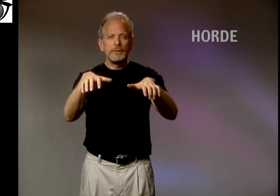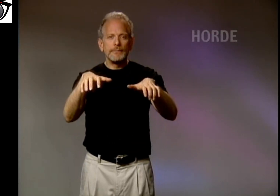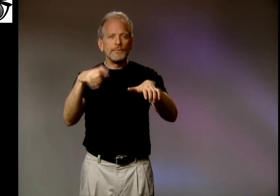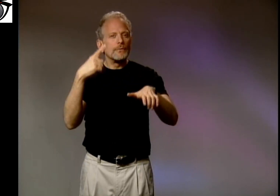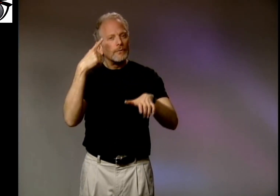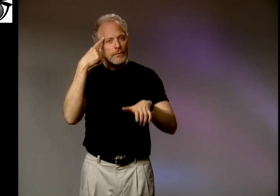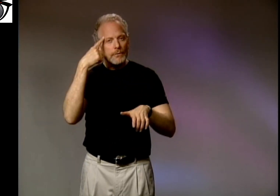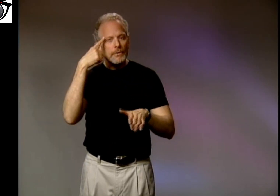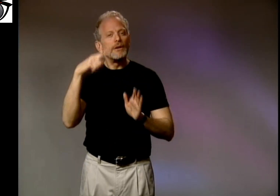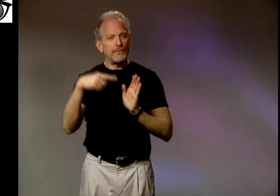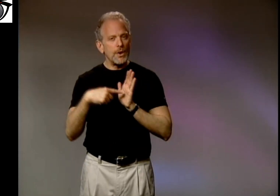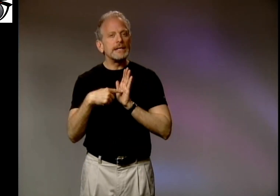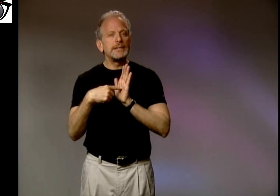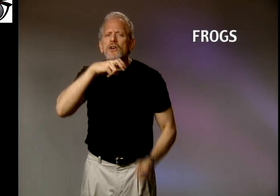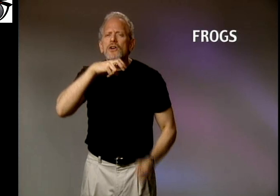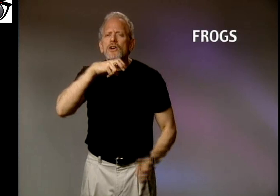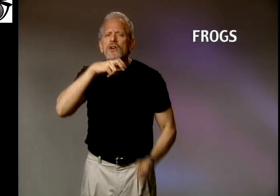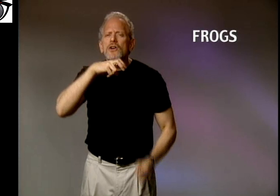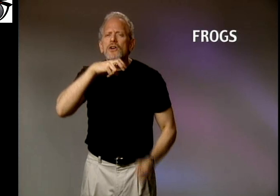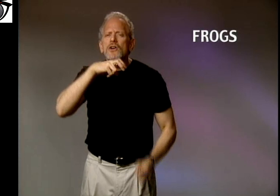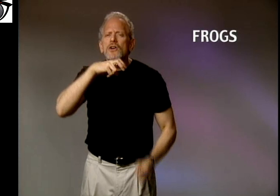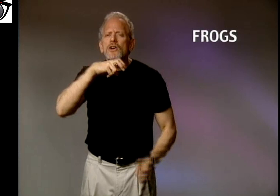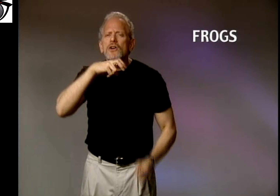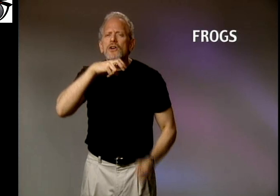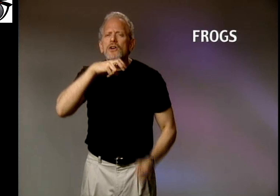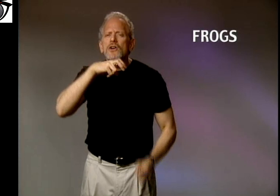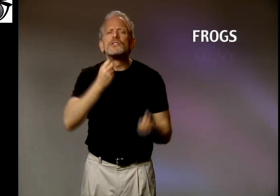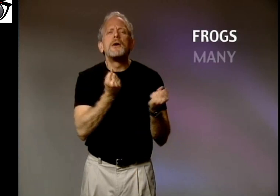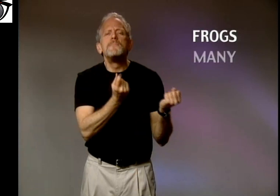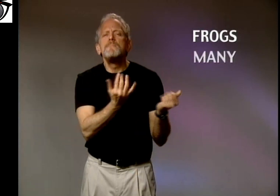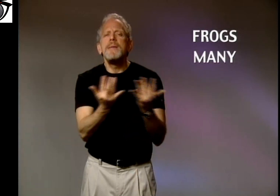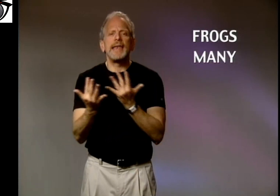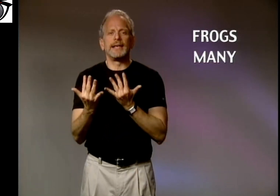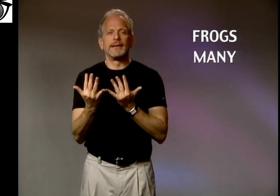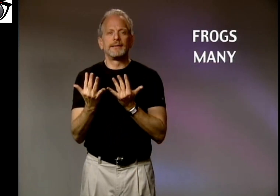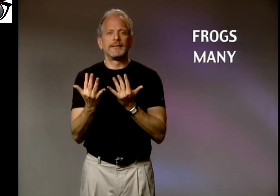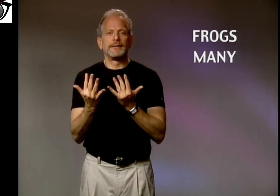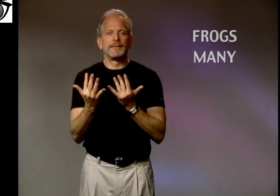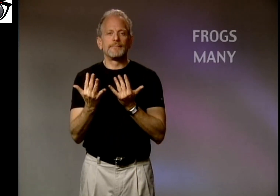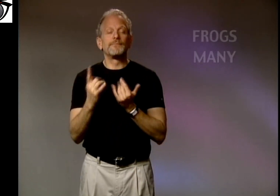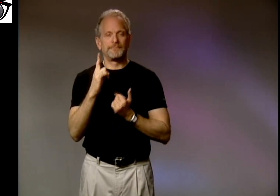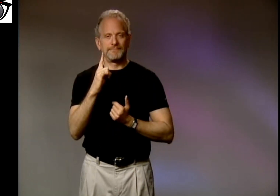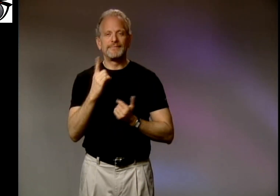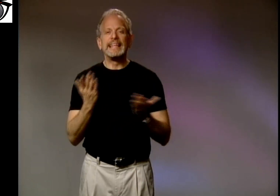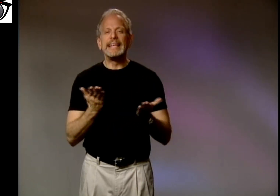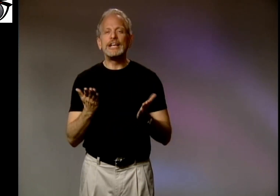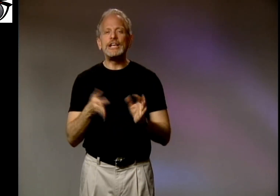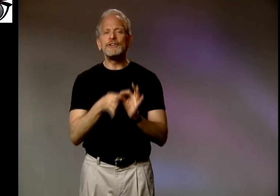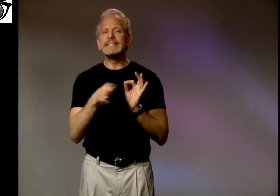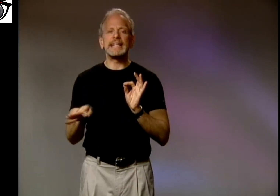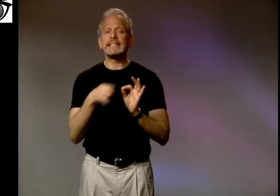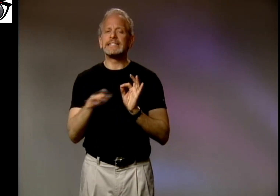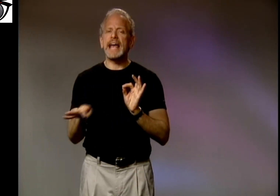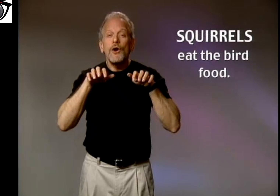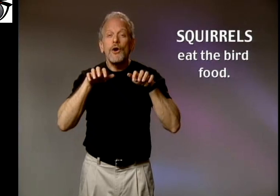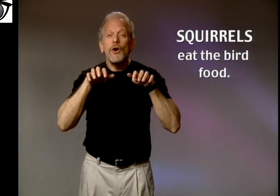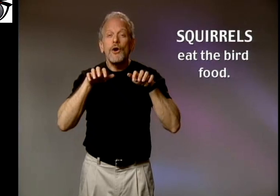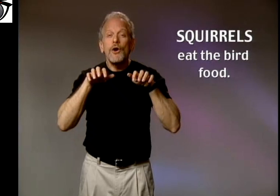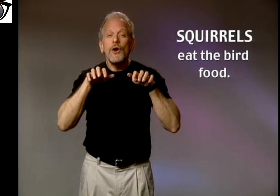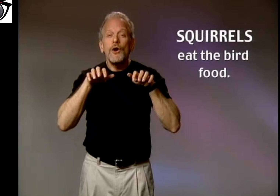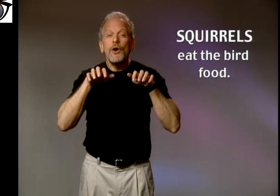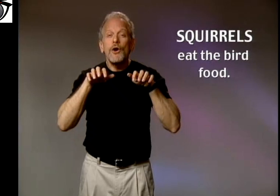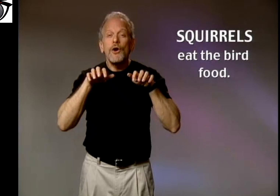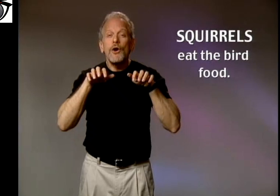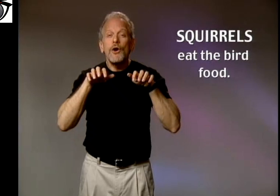horde. For example, frogs many. Here is a